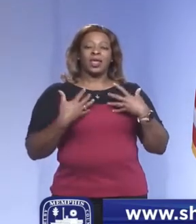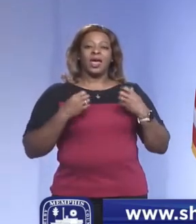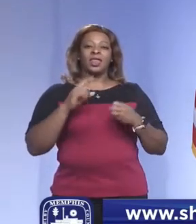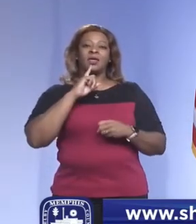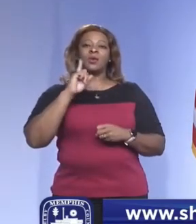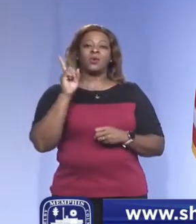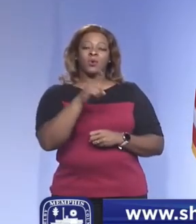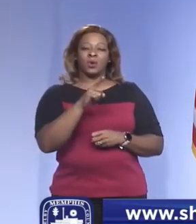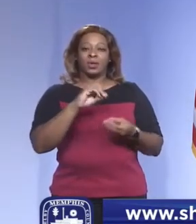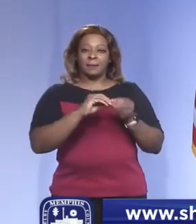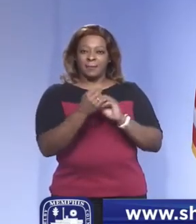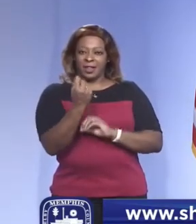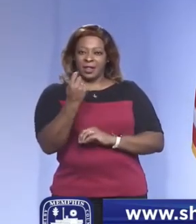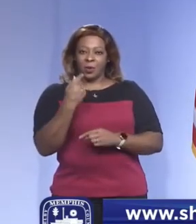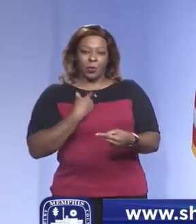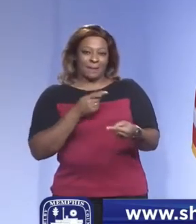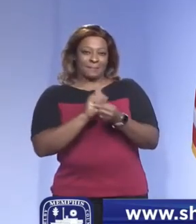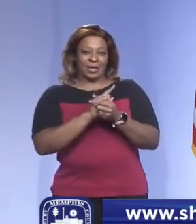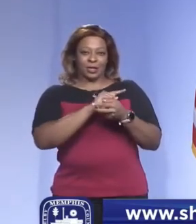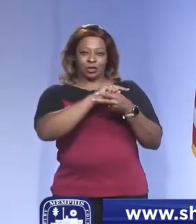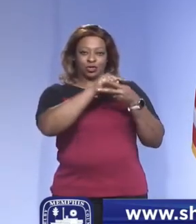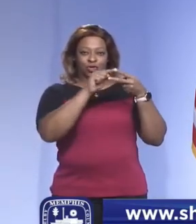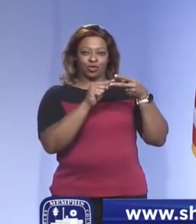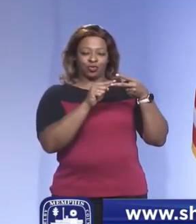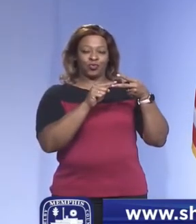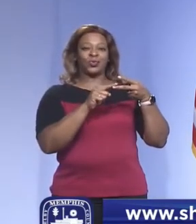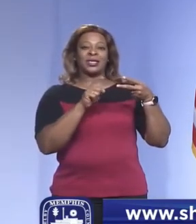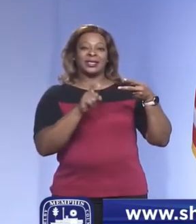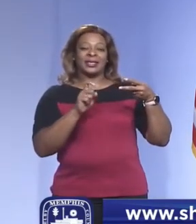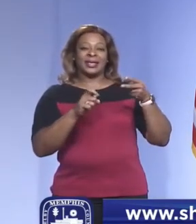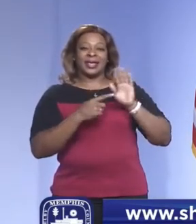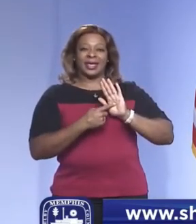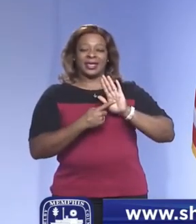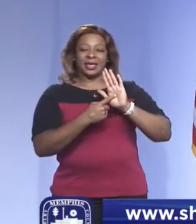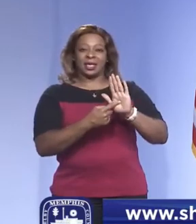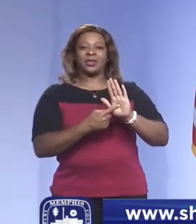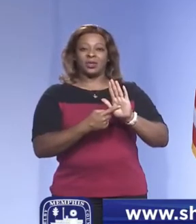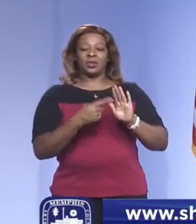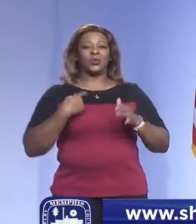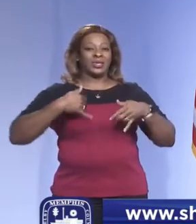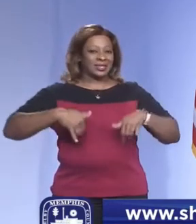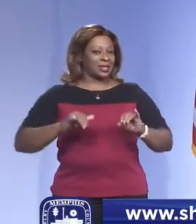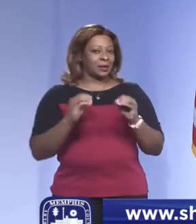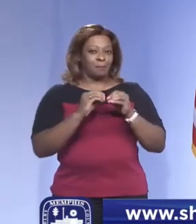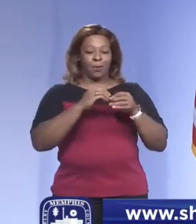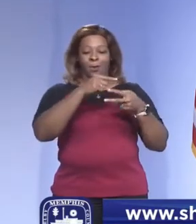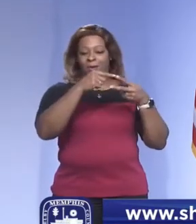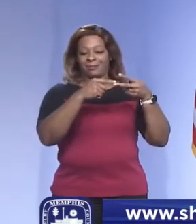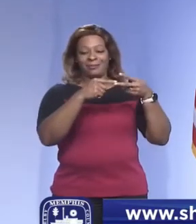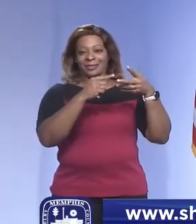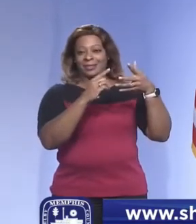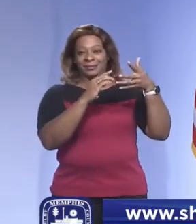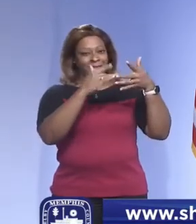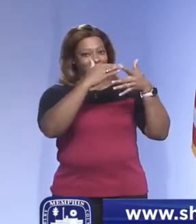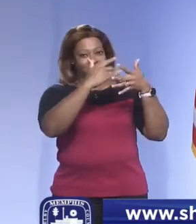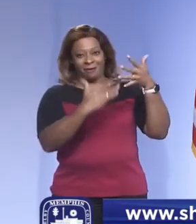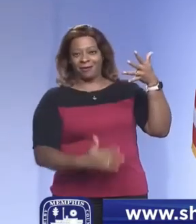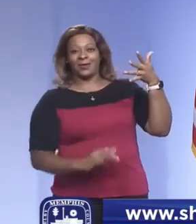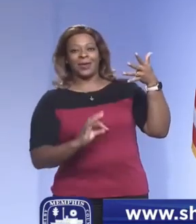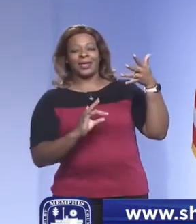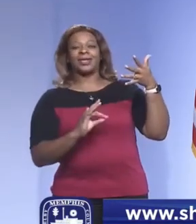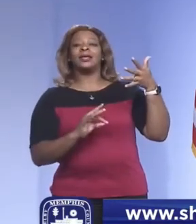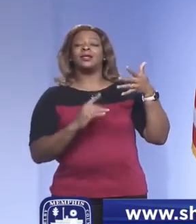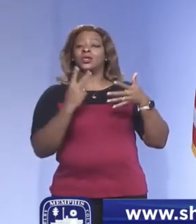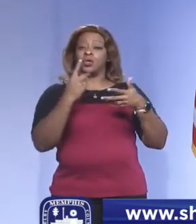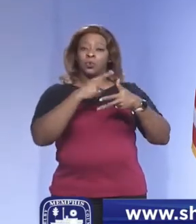number 11. We have only met 2 of the necessary indicators, so we still have a way to go. The 2 indicators that have been